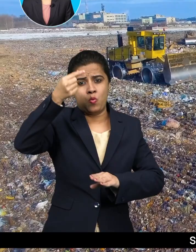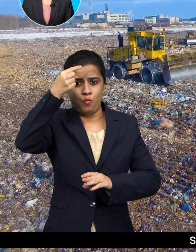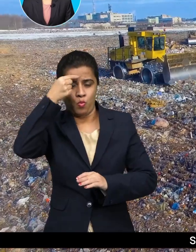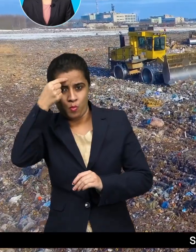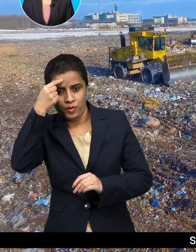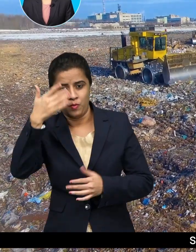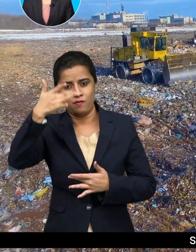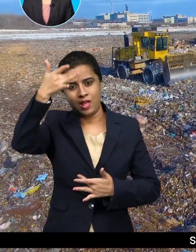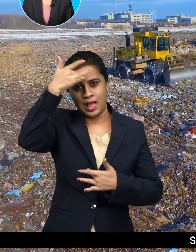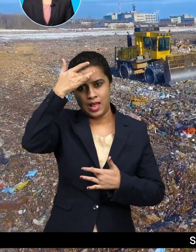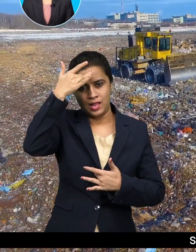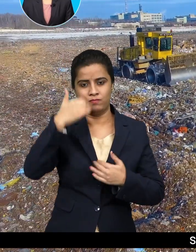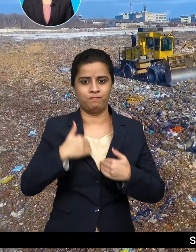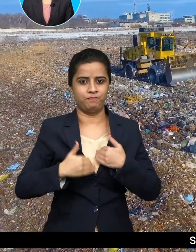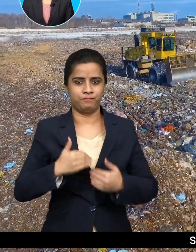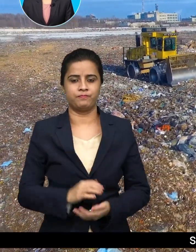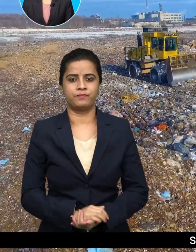hazards.